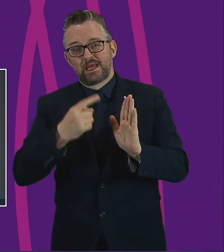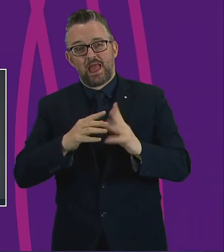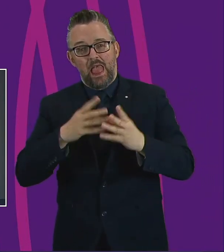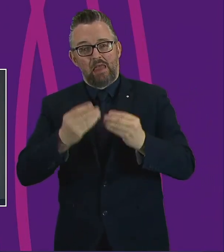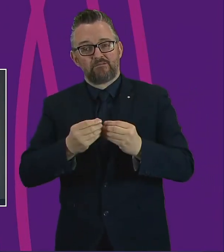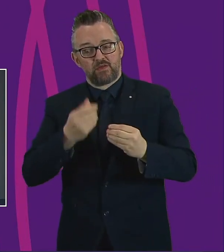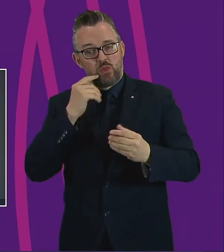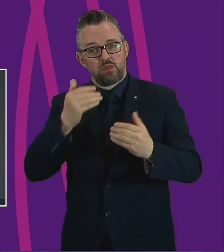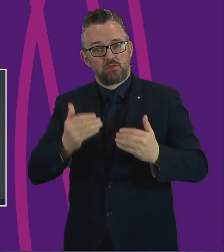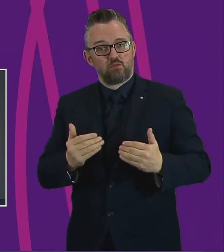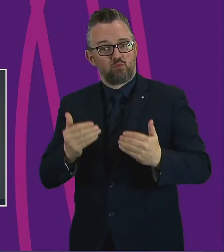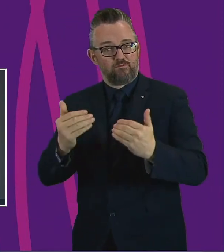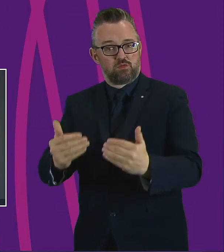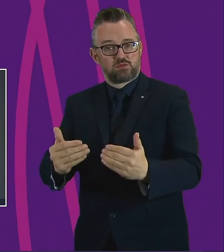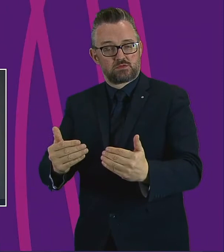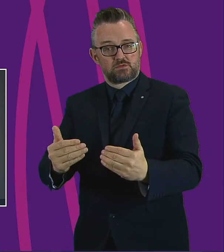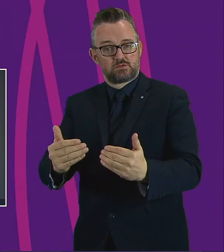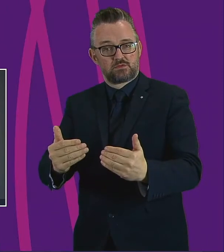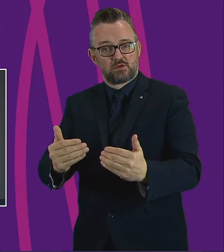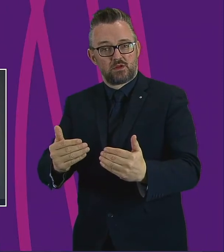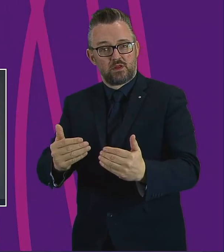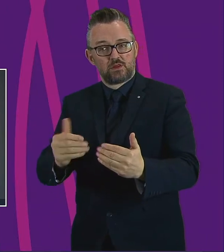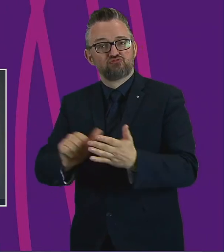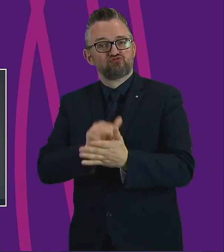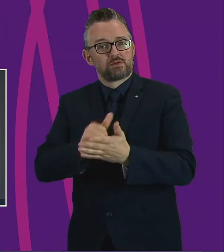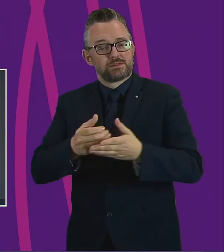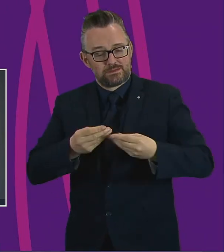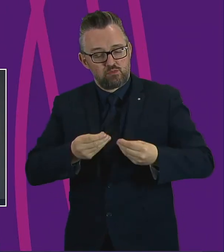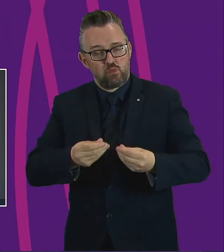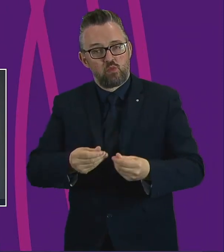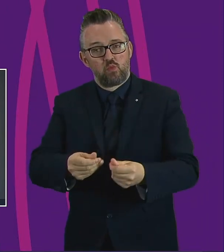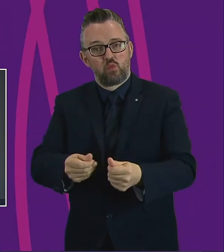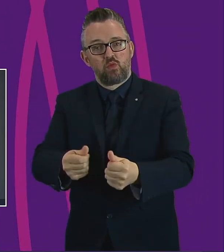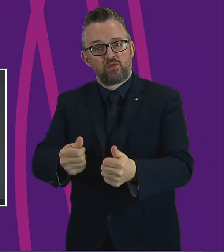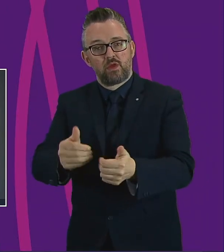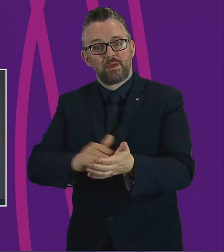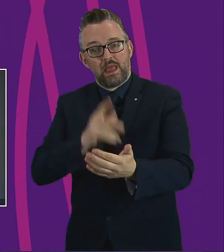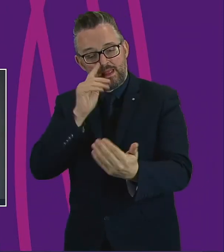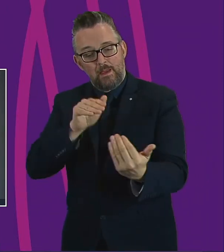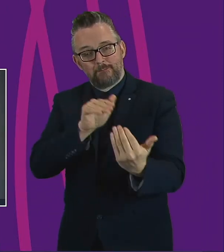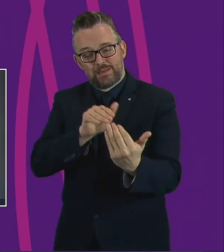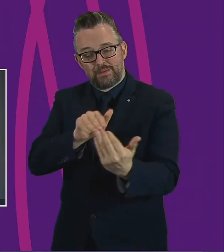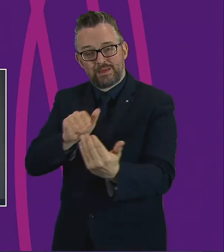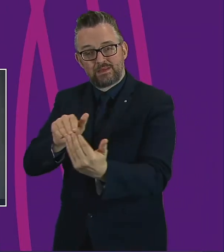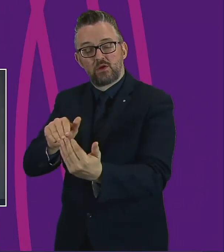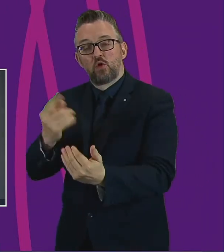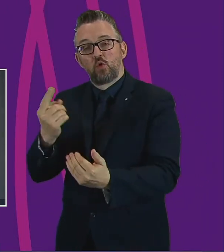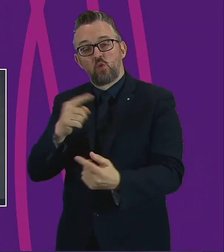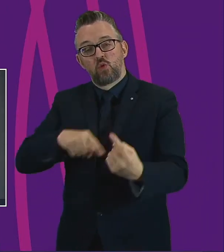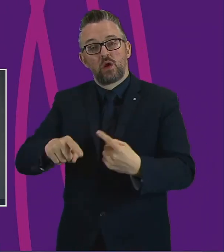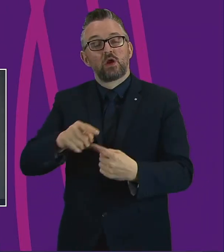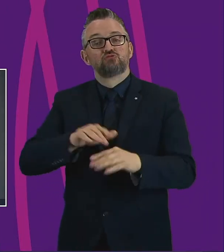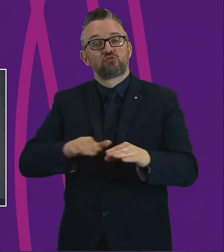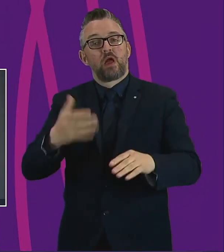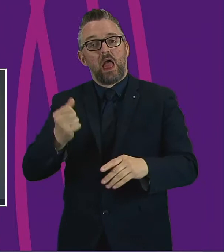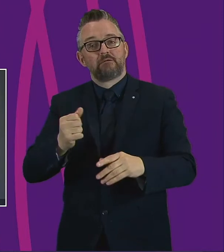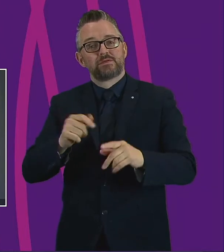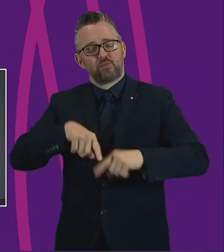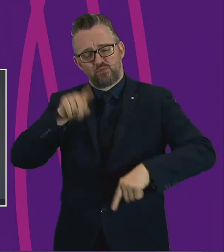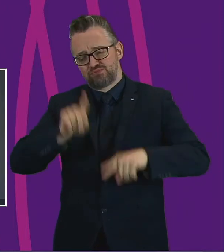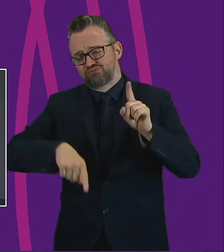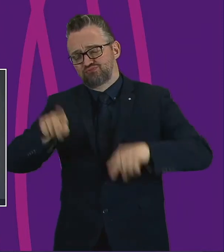forward in a sustained way to meet the needs of children and young people with diverse and different needs around the country.